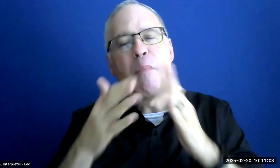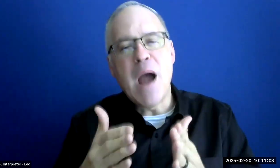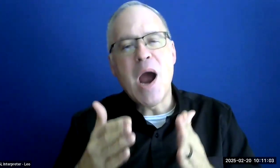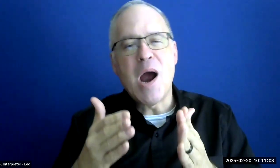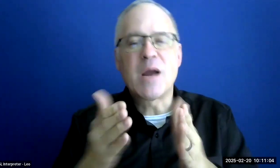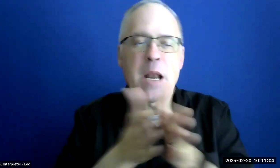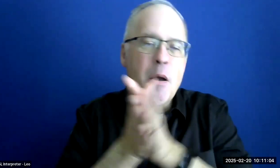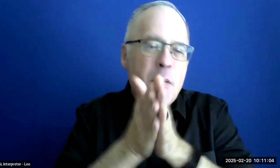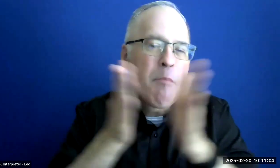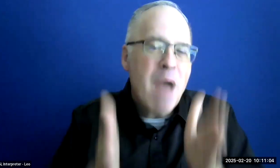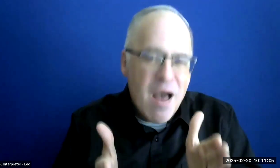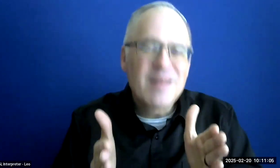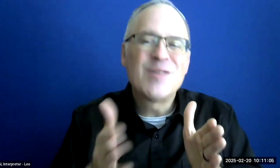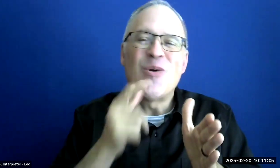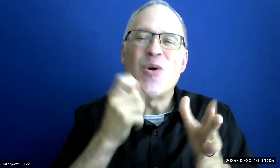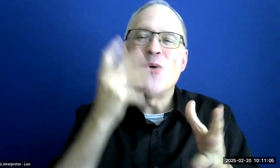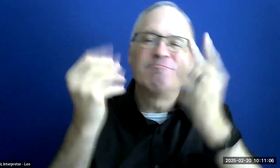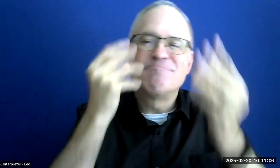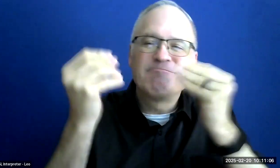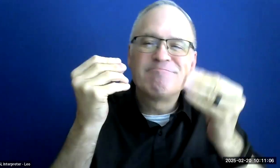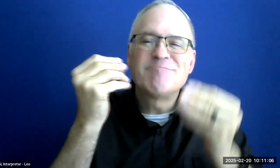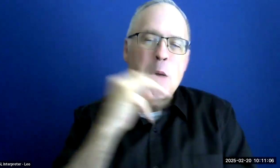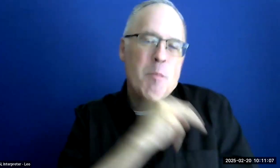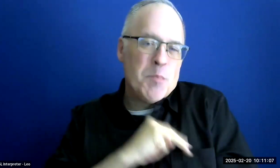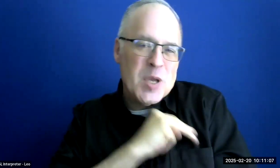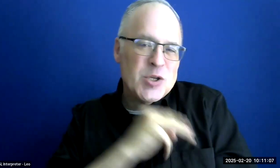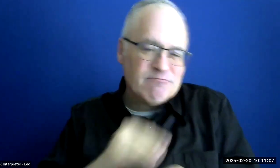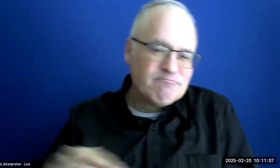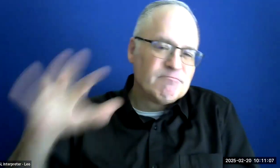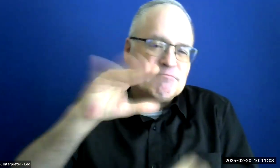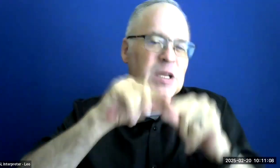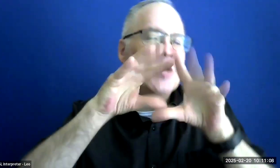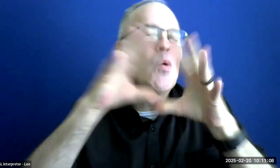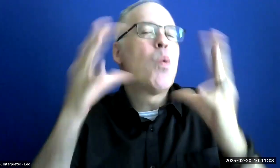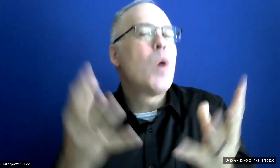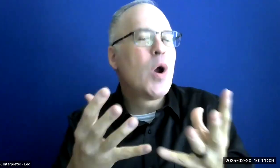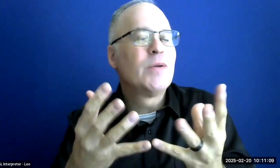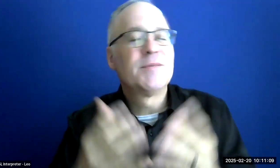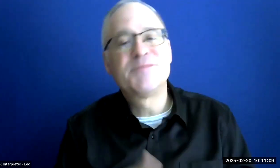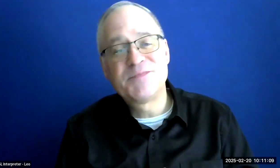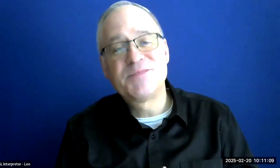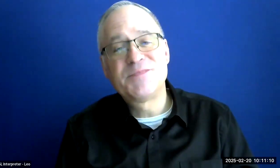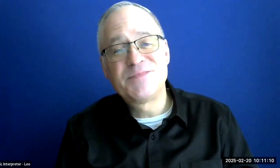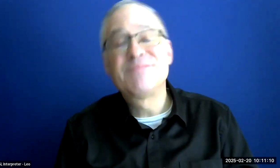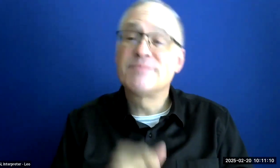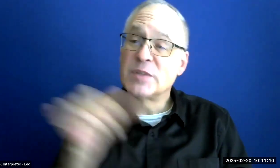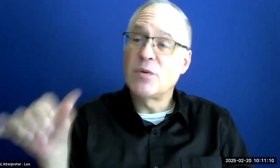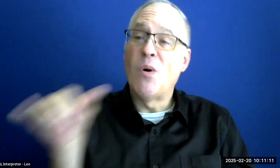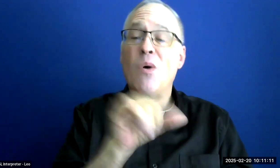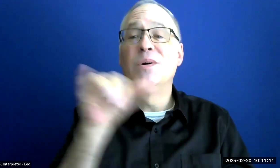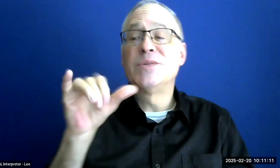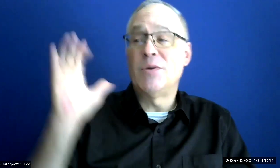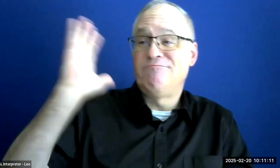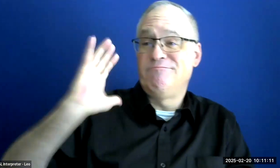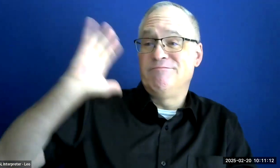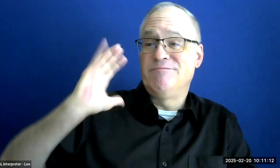their faith in countries around the world. In some ways, it stems from the theological and cultural prejudices of previous